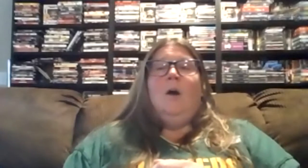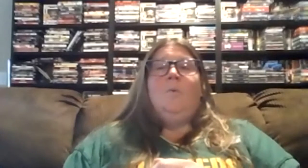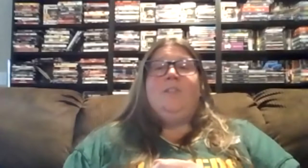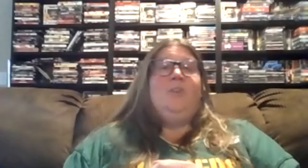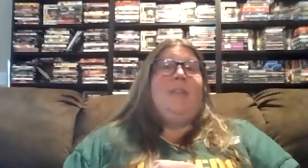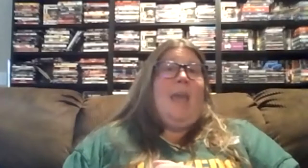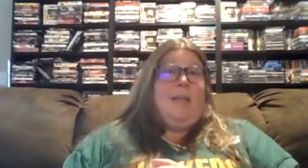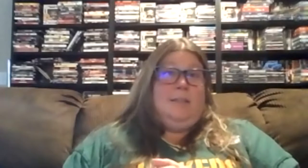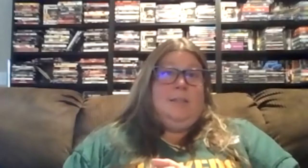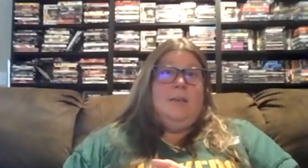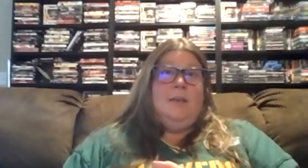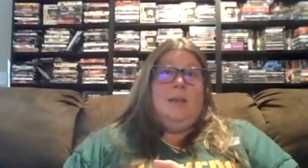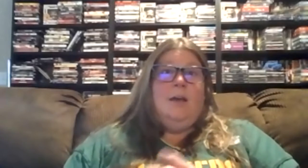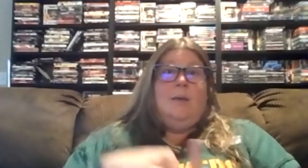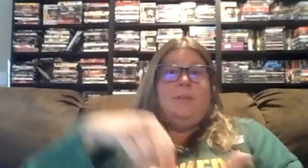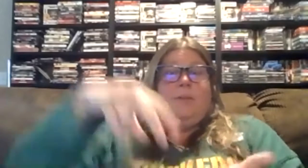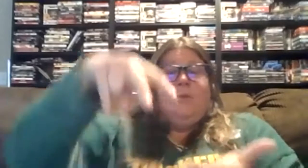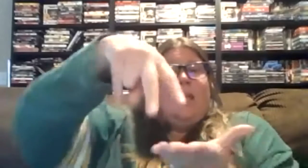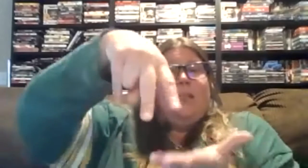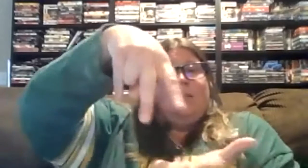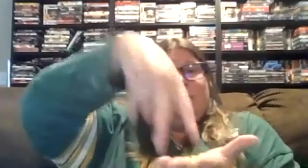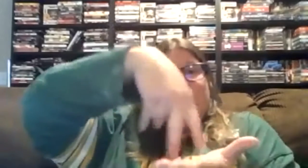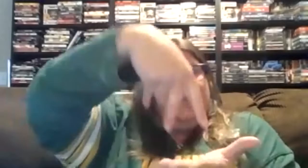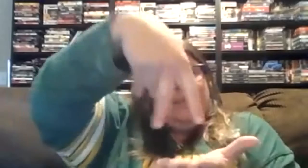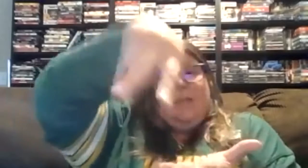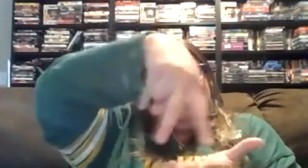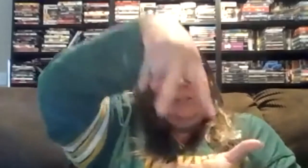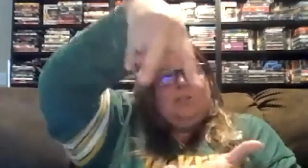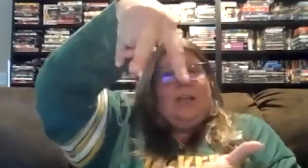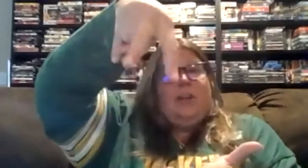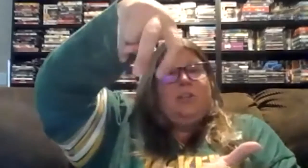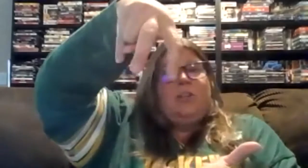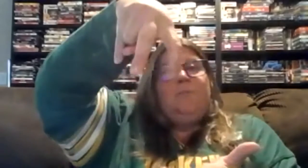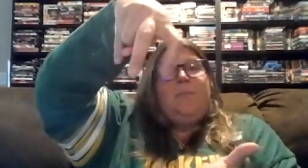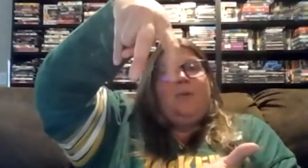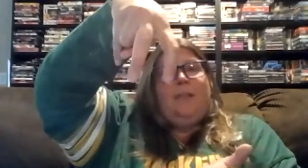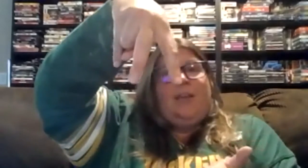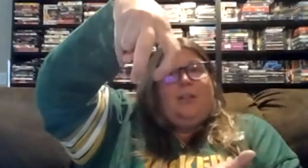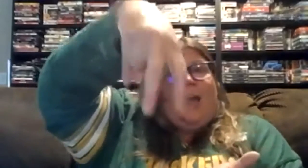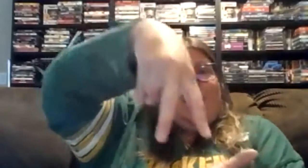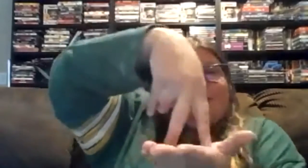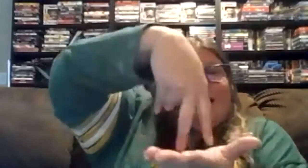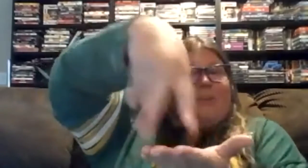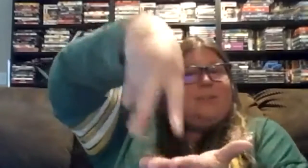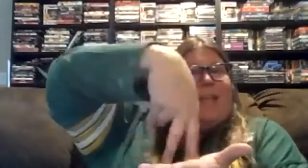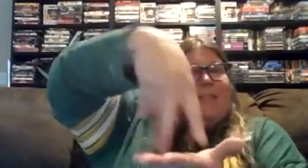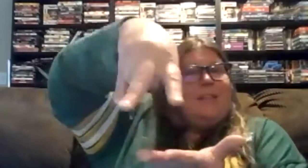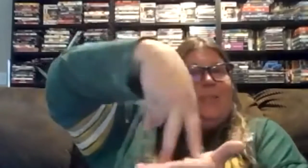We do dance. And so dance is like your two people's, like your legs, and they're just dancing on the